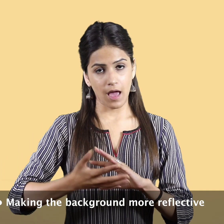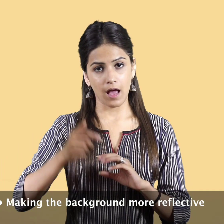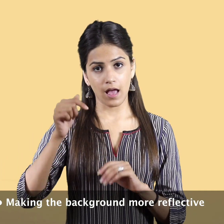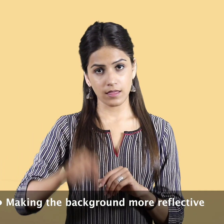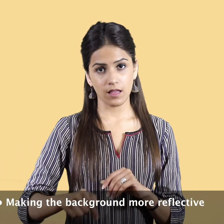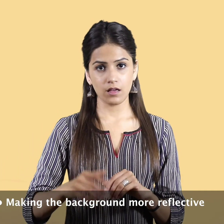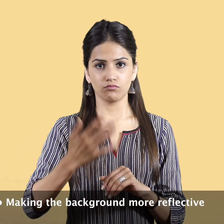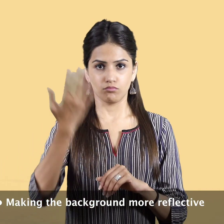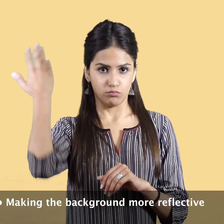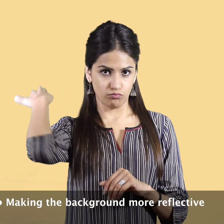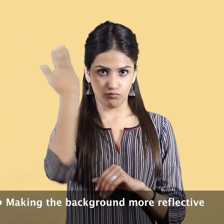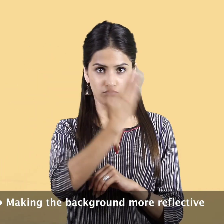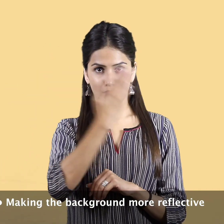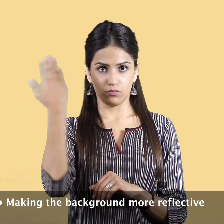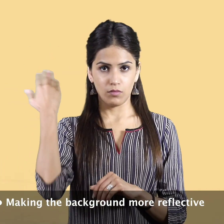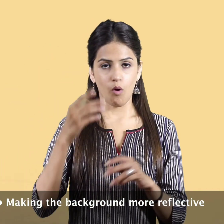Making the background more reflective.